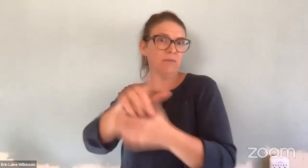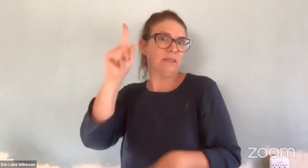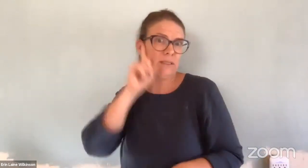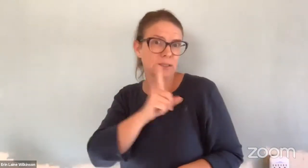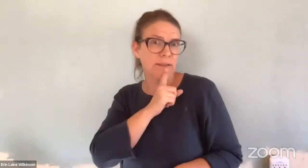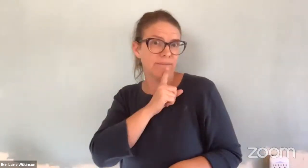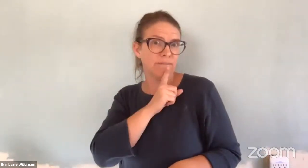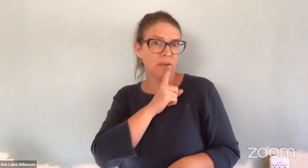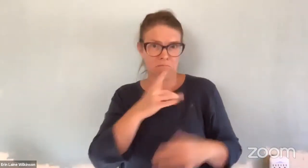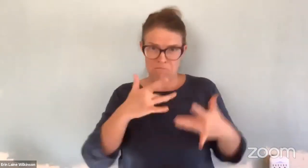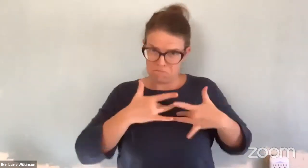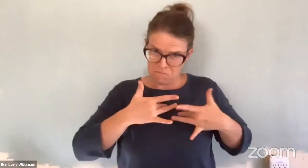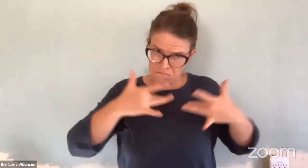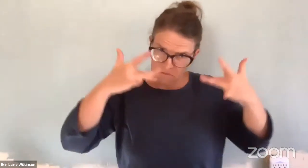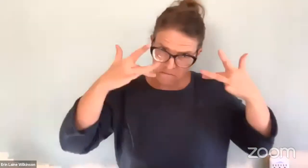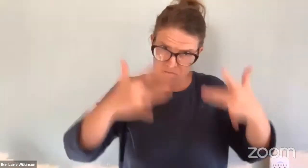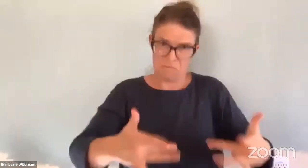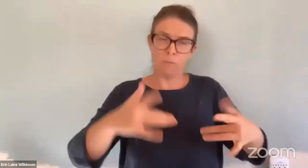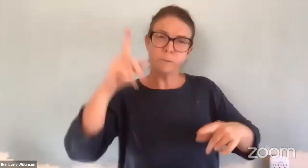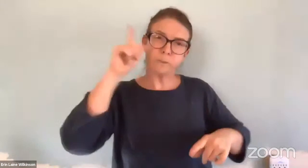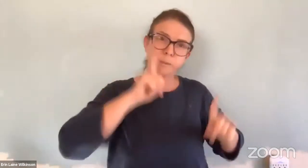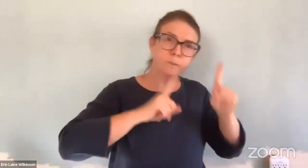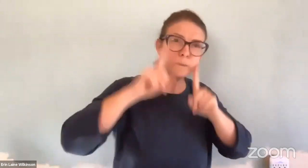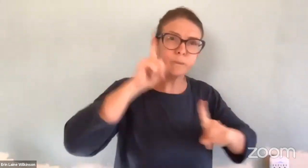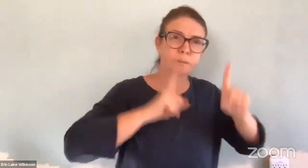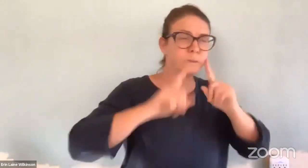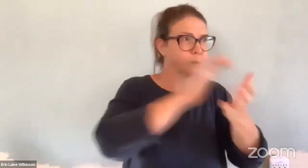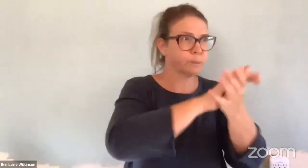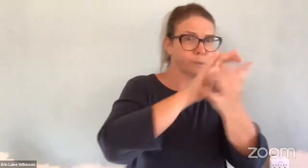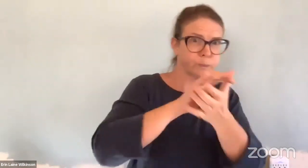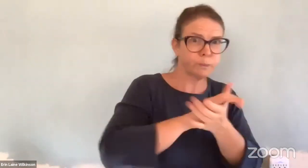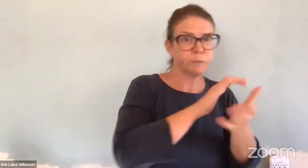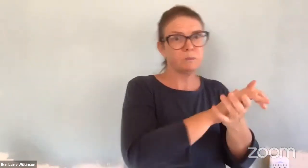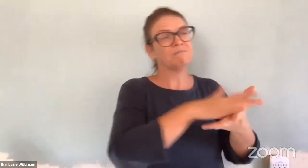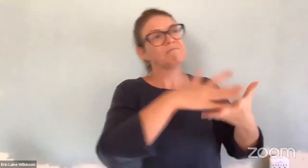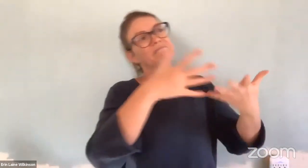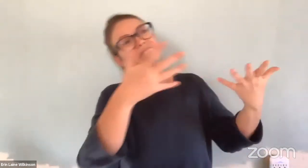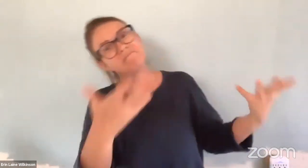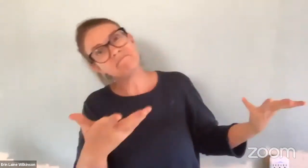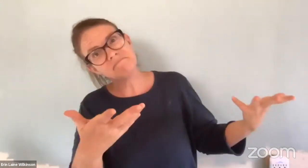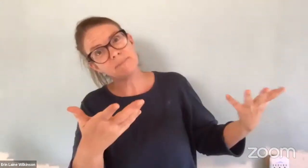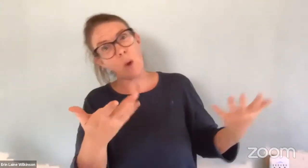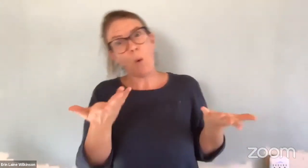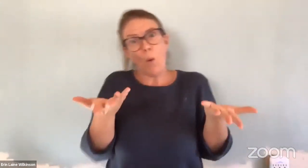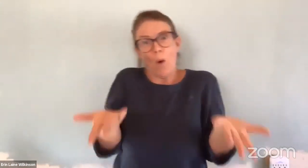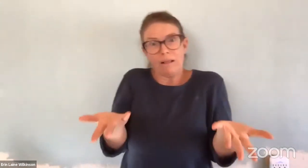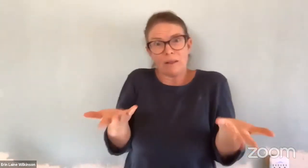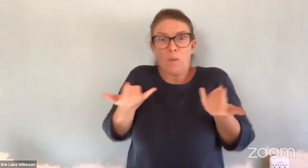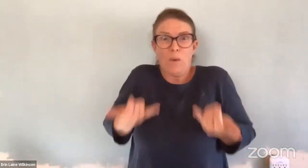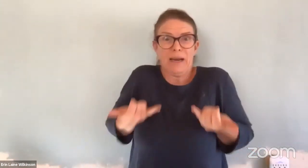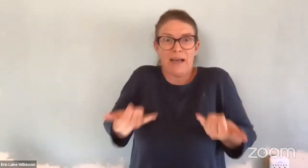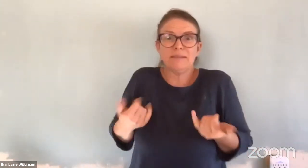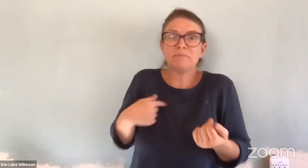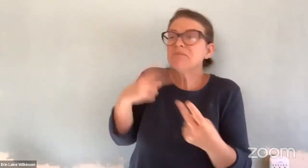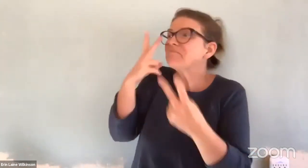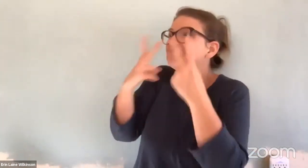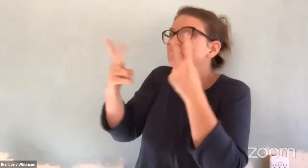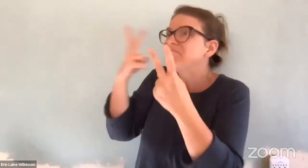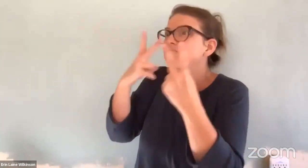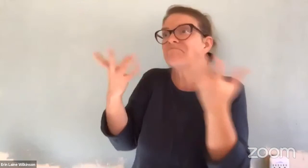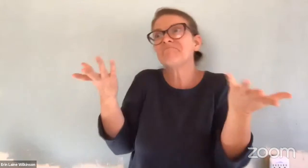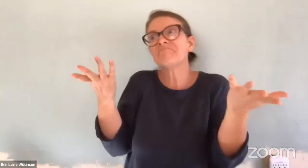example. Do deaf people still marry other deaf people? Do you see those deaf couples so